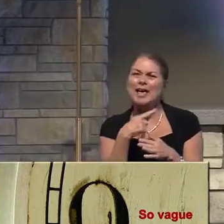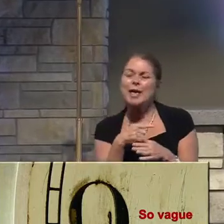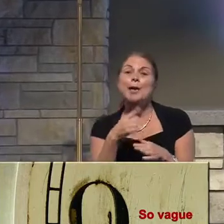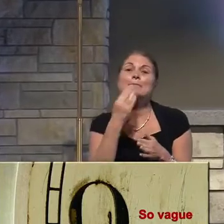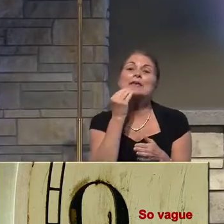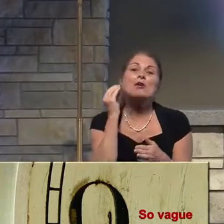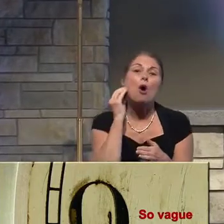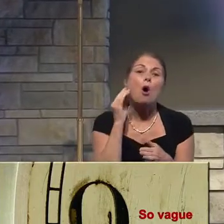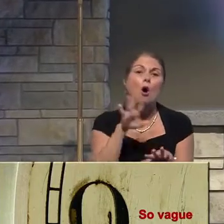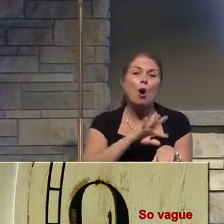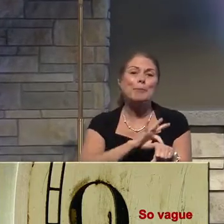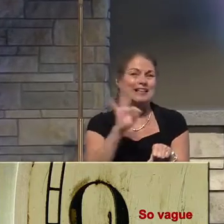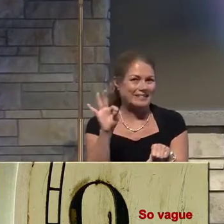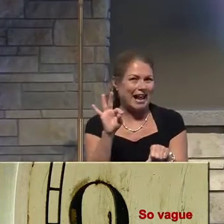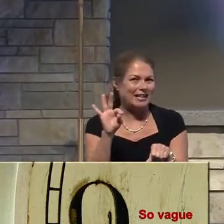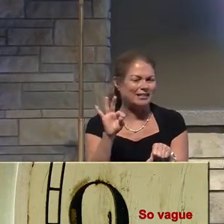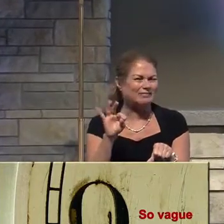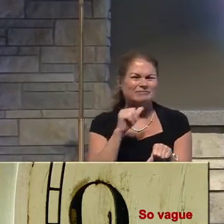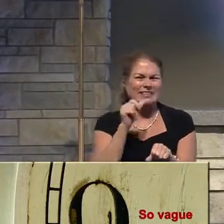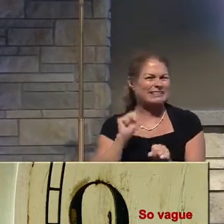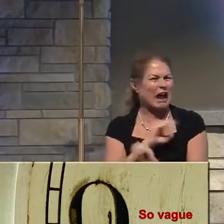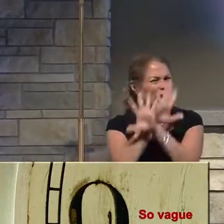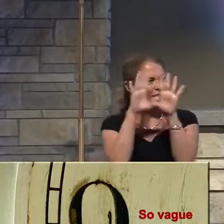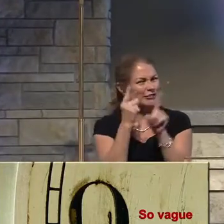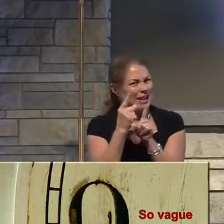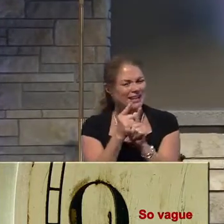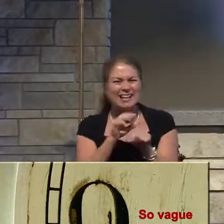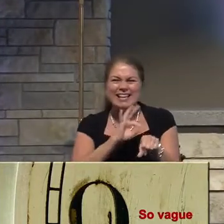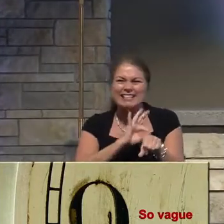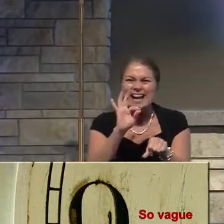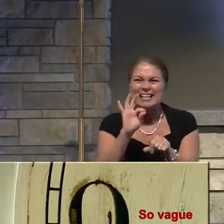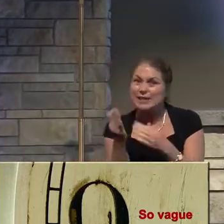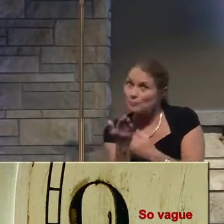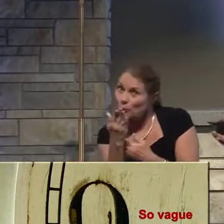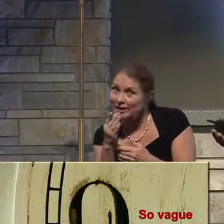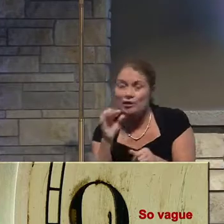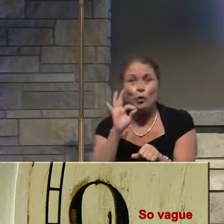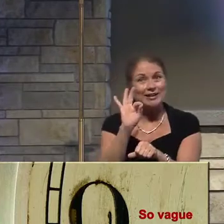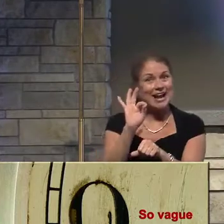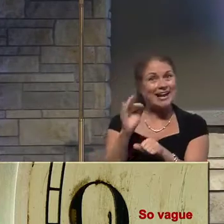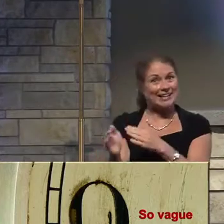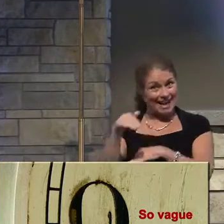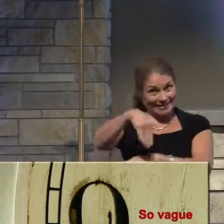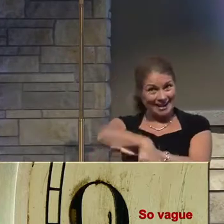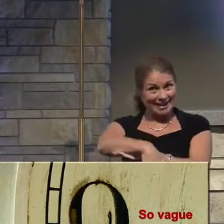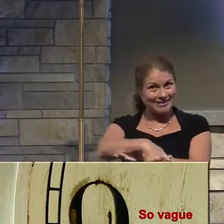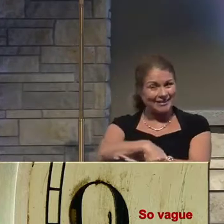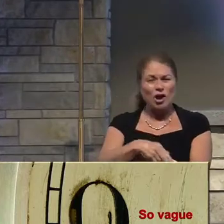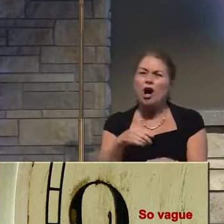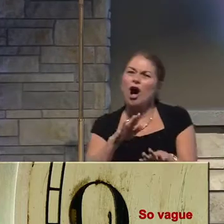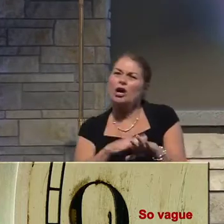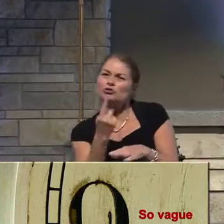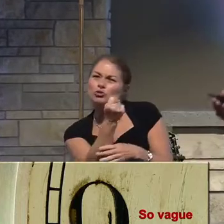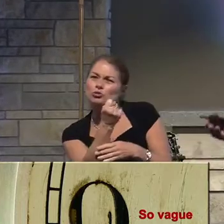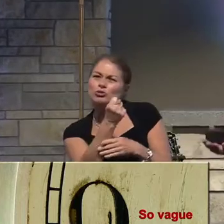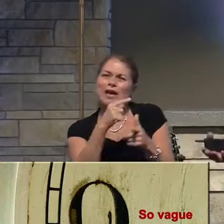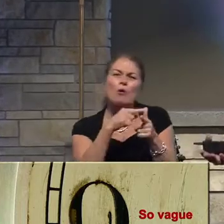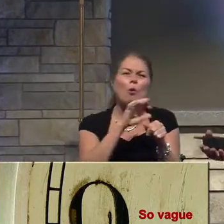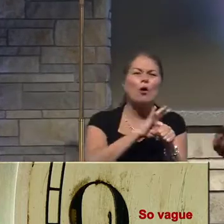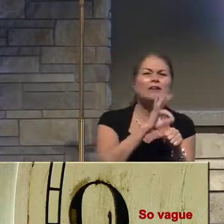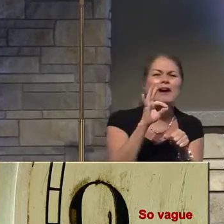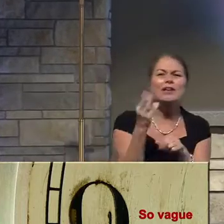what? That's just so vague, isn't it? 9 a.m. or 9 p.m.? 9 on Tuesday or 9